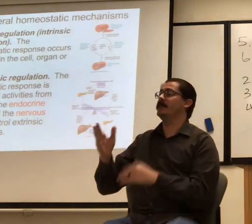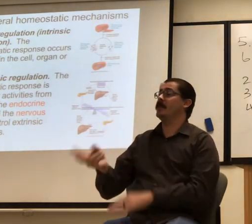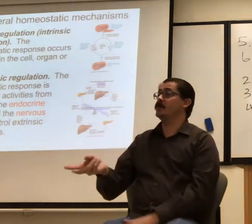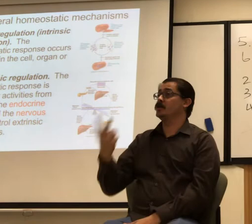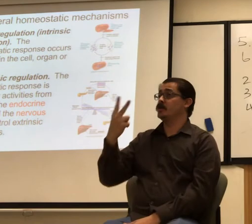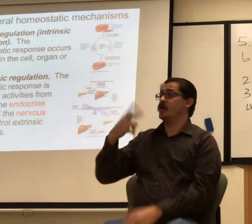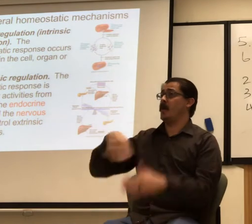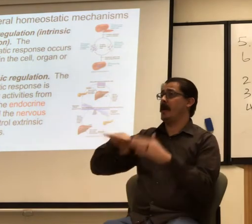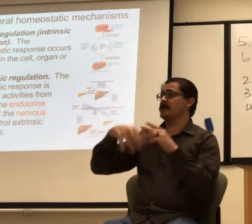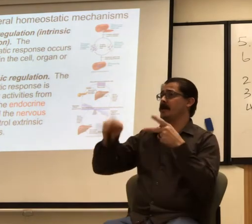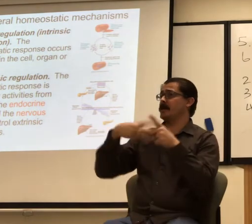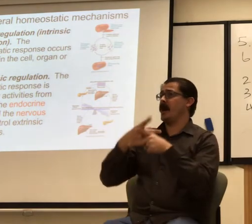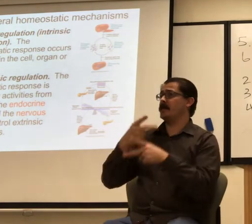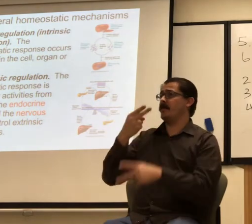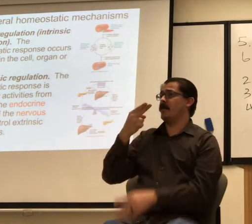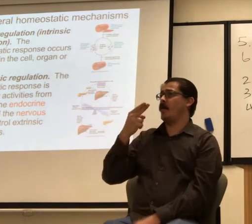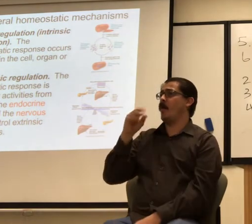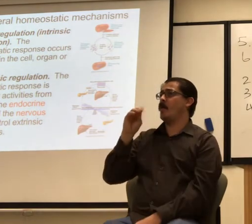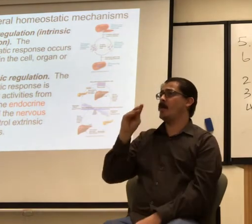of homeostatic mechanisms: